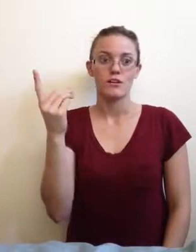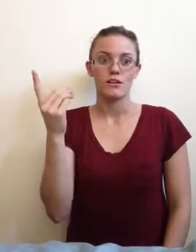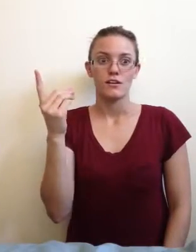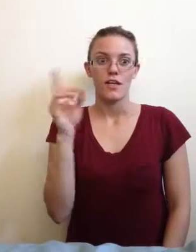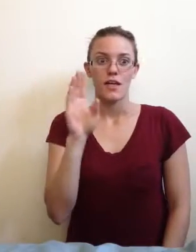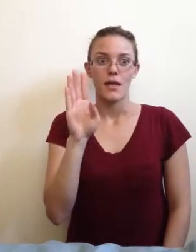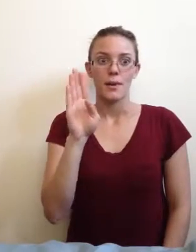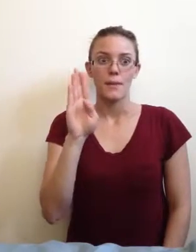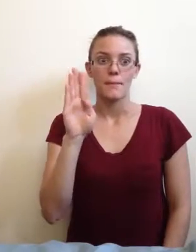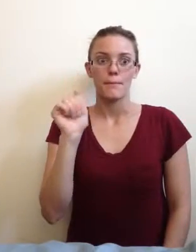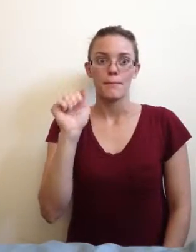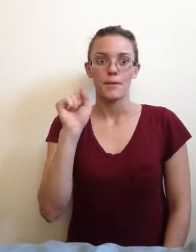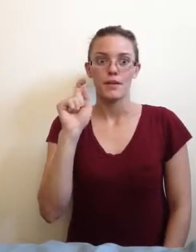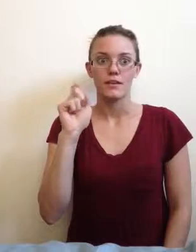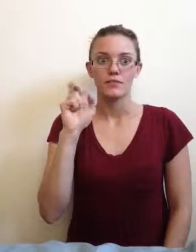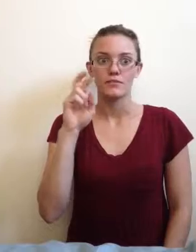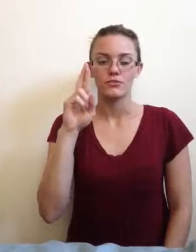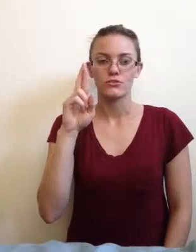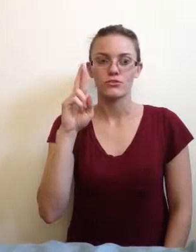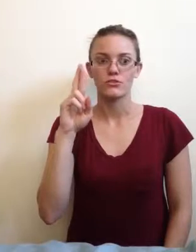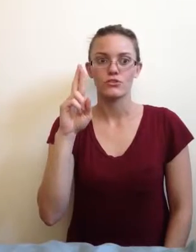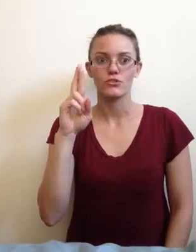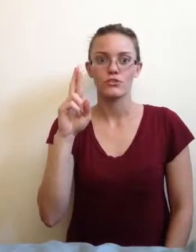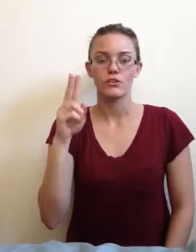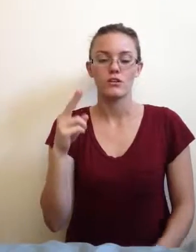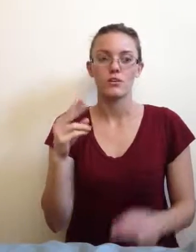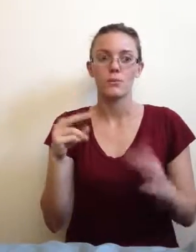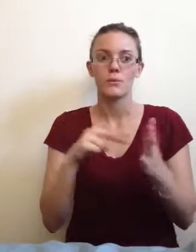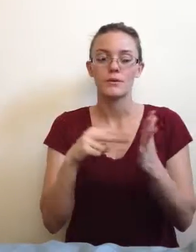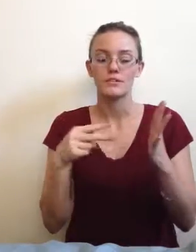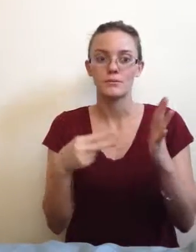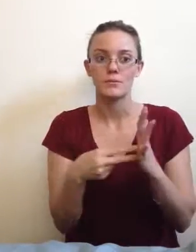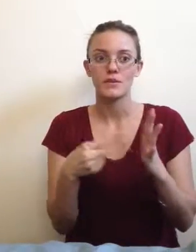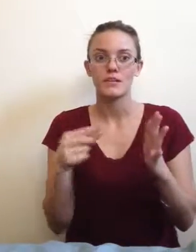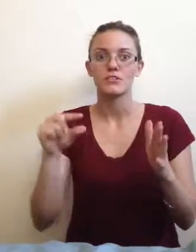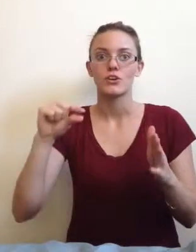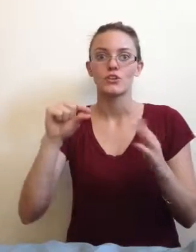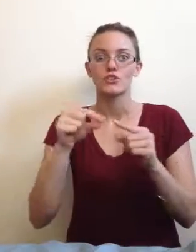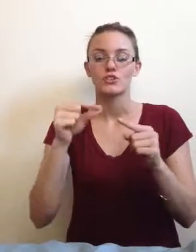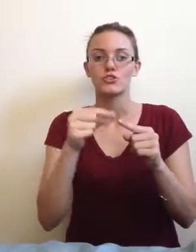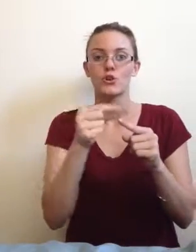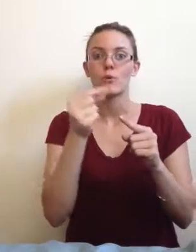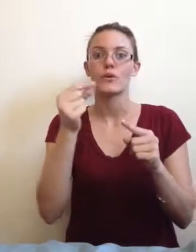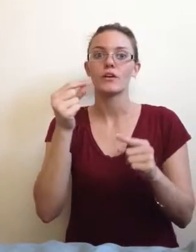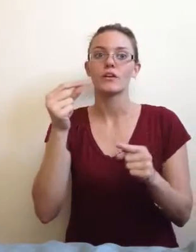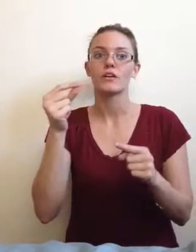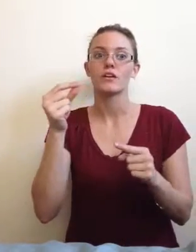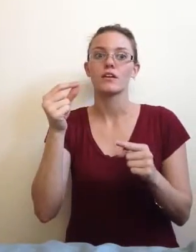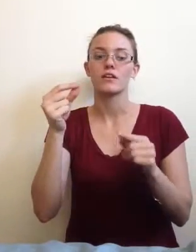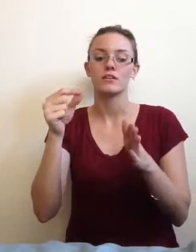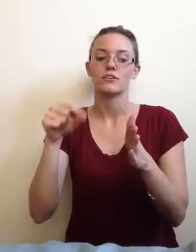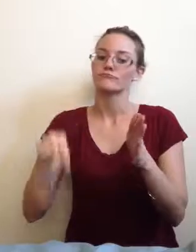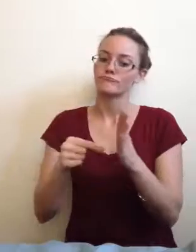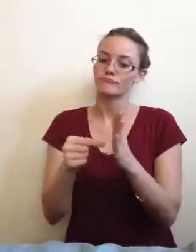sew your zipper in by hand first, simply using a needle and thread. You sew it up one side and you sew it up the other